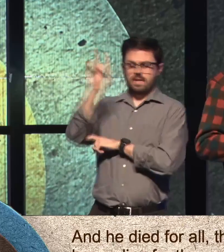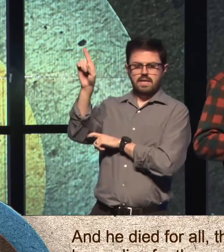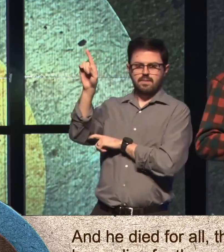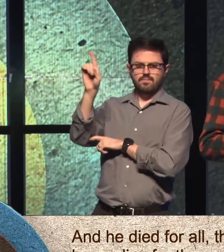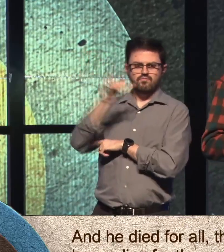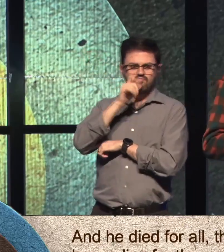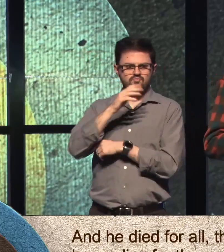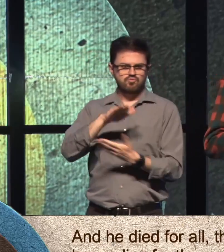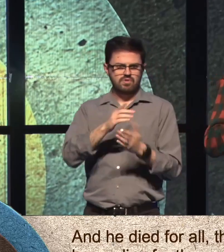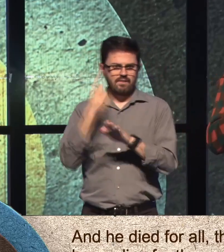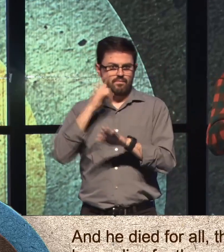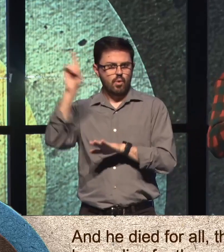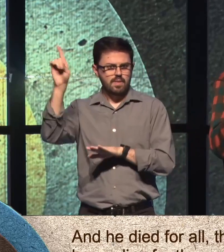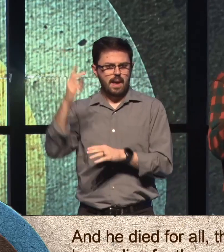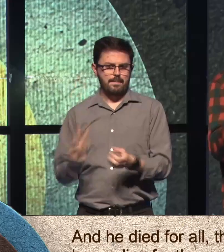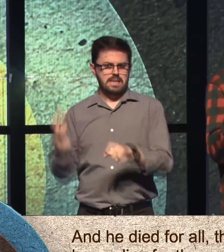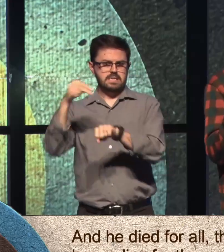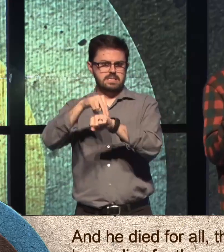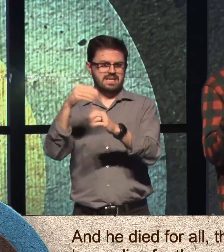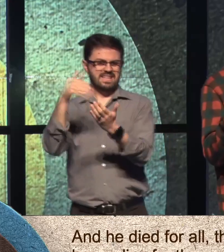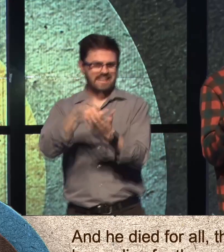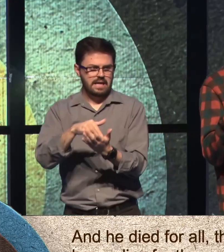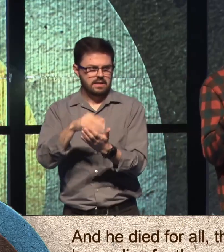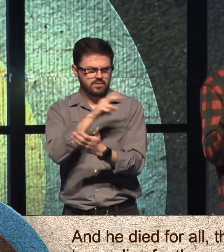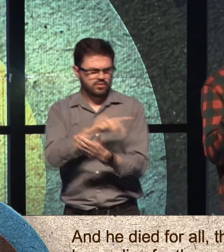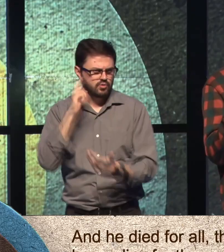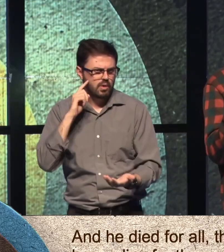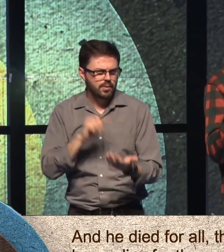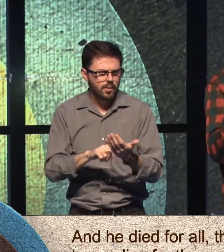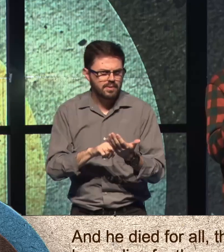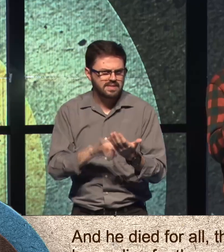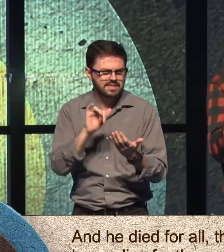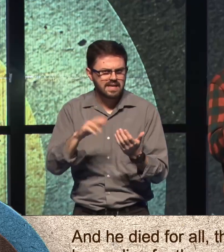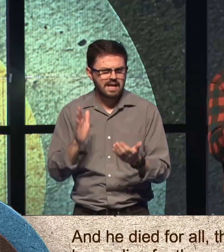again. Did you catch the alternative there?